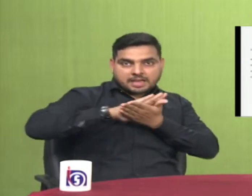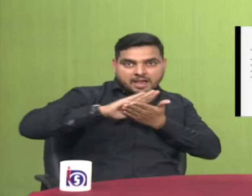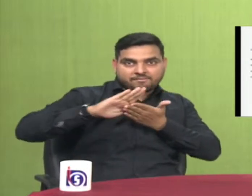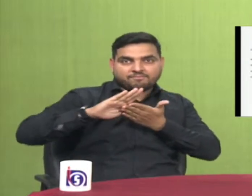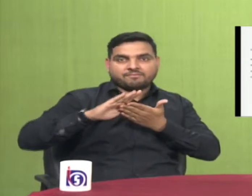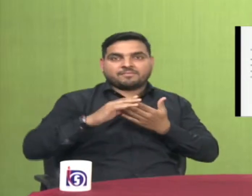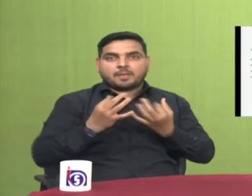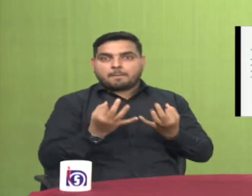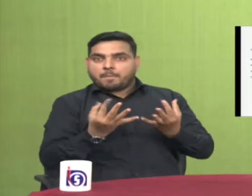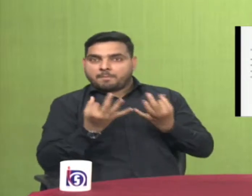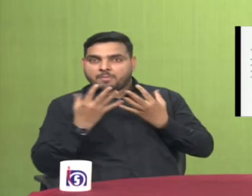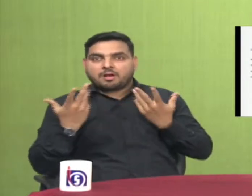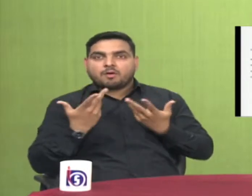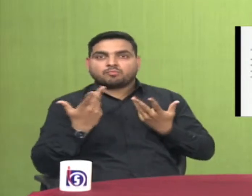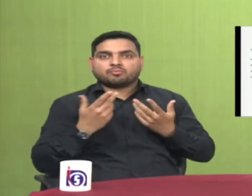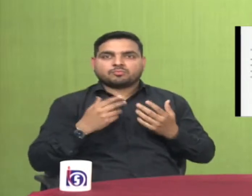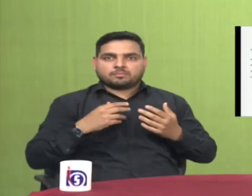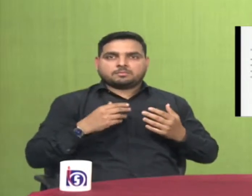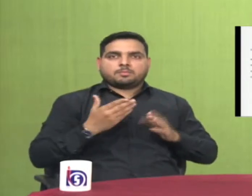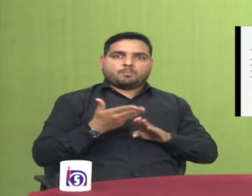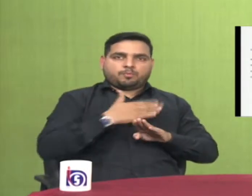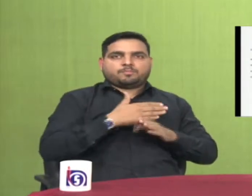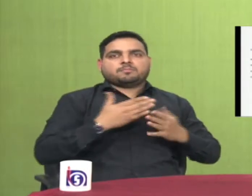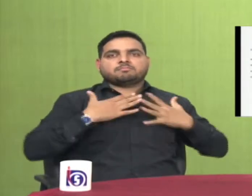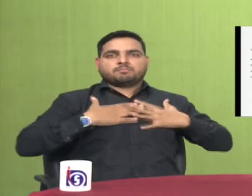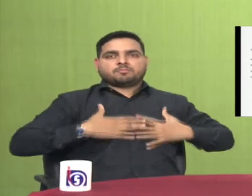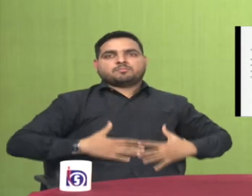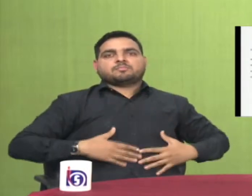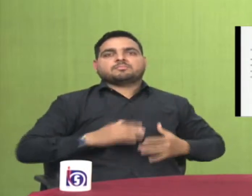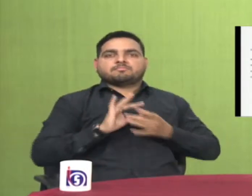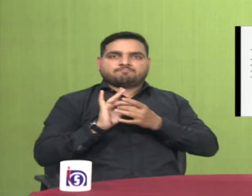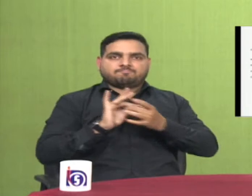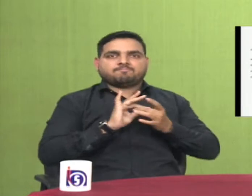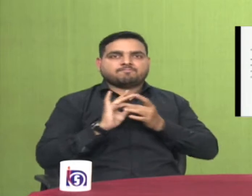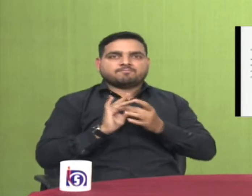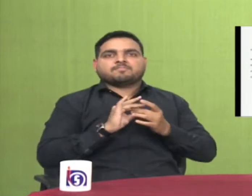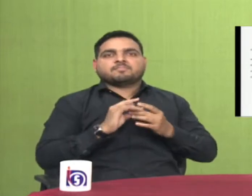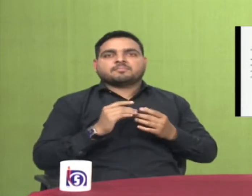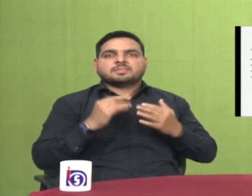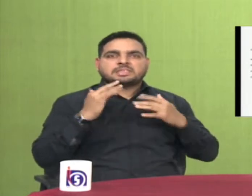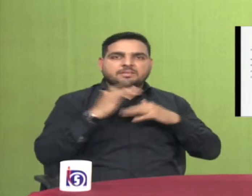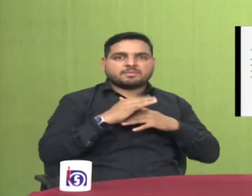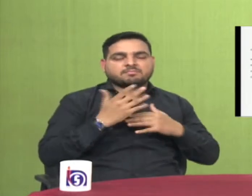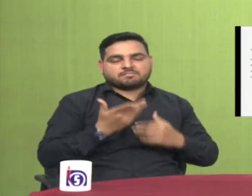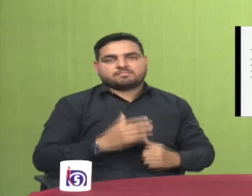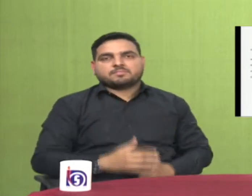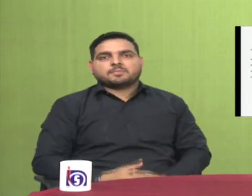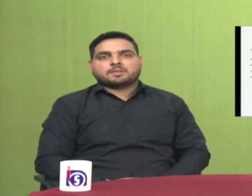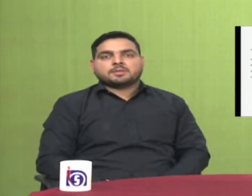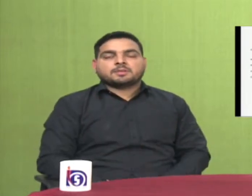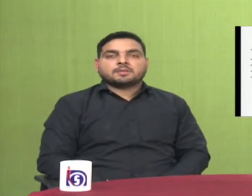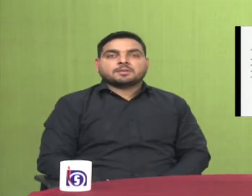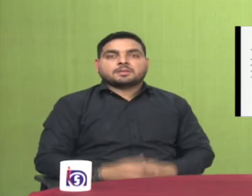are explained below. When family environment is not